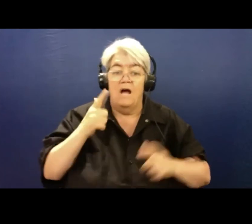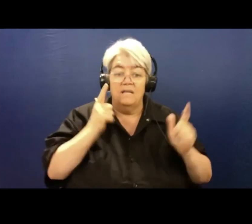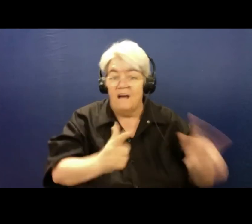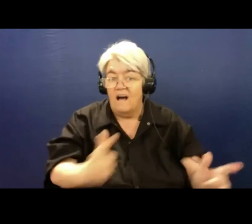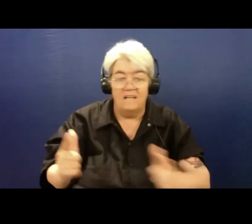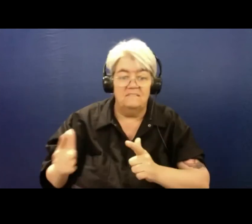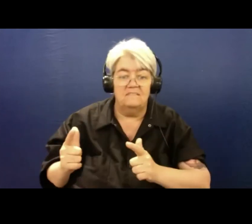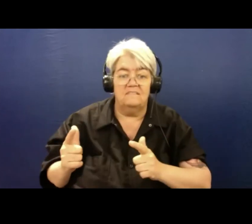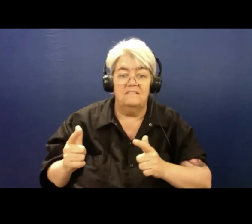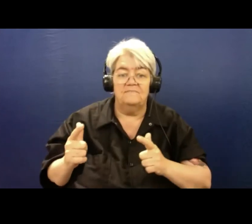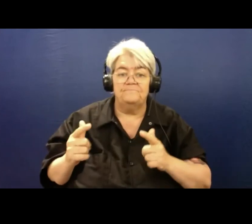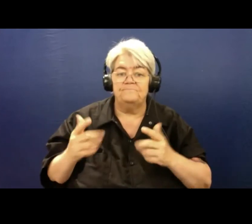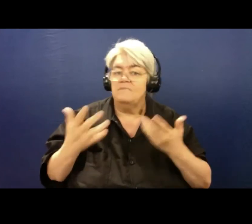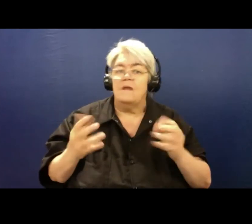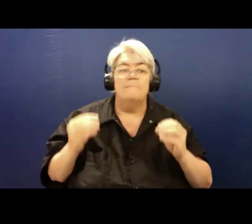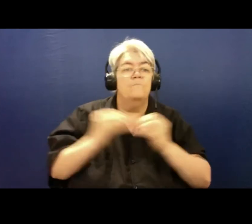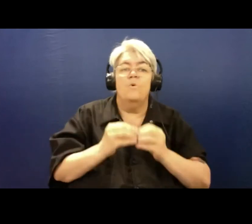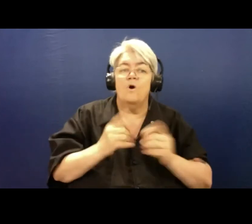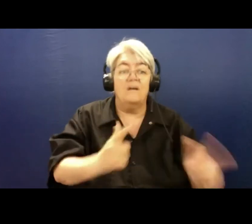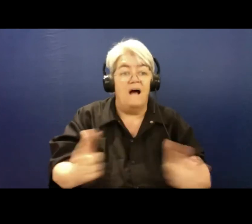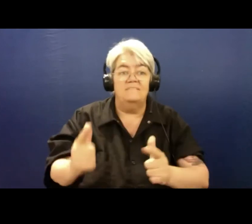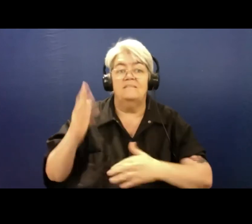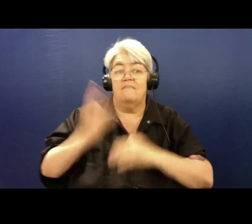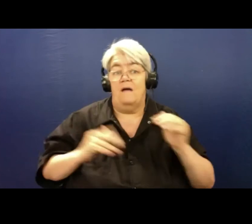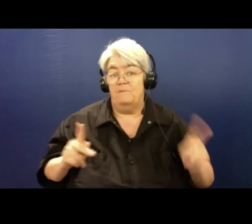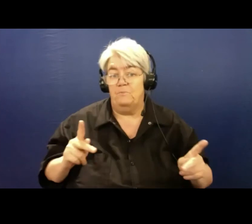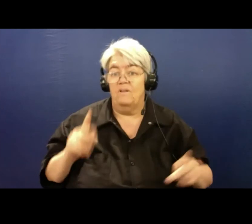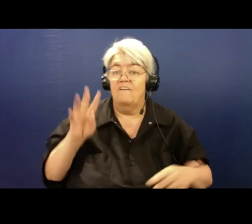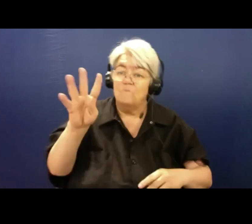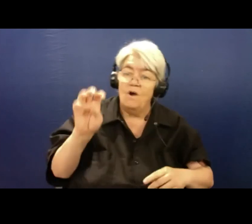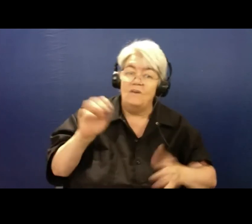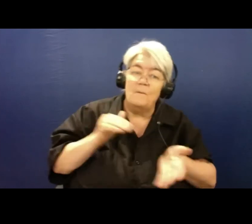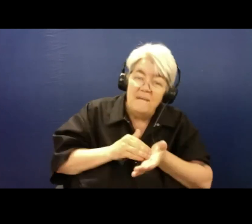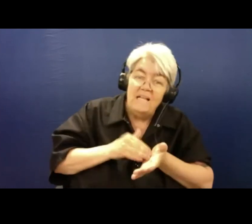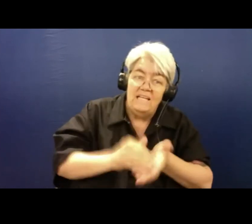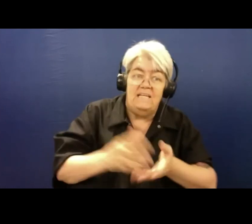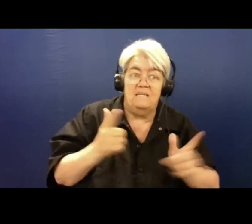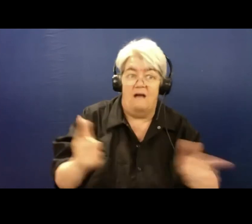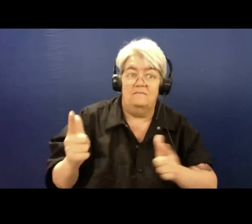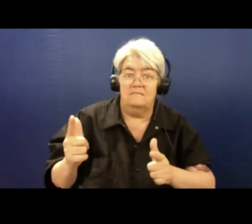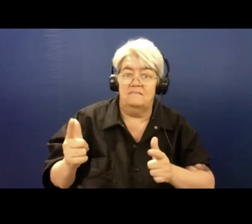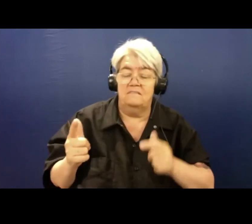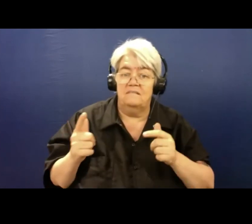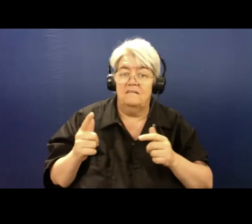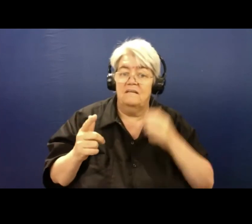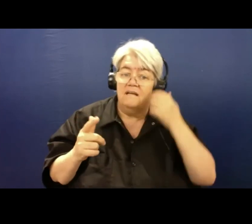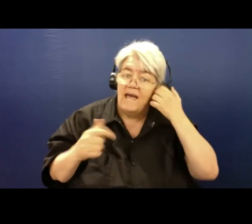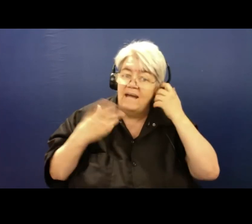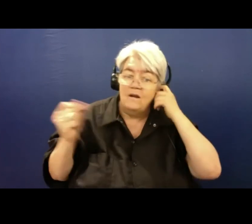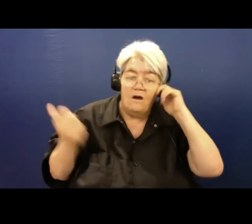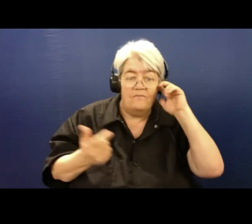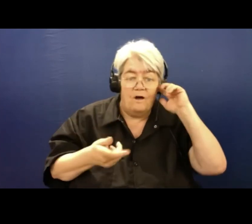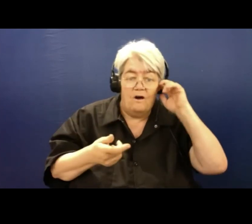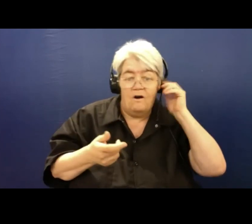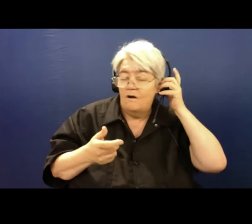have people in this country at this point, 400 million. And of course, these automatic rifles